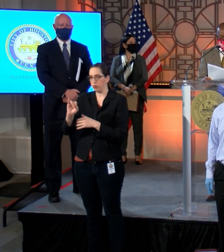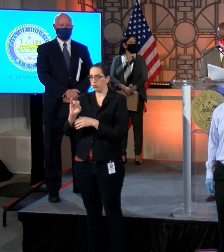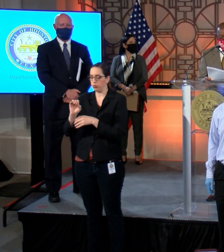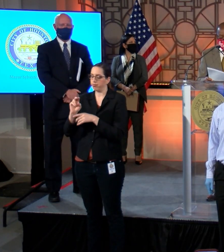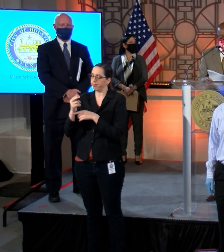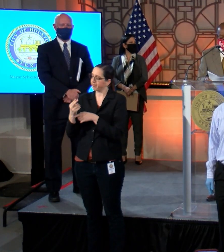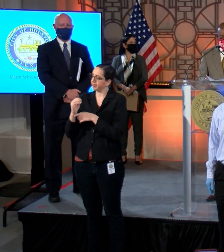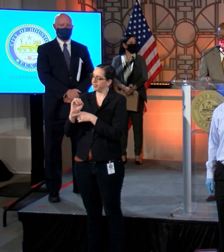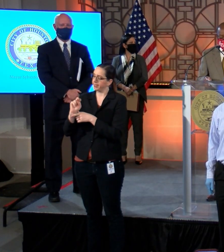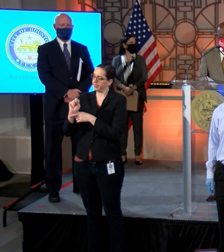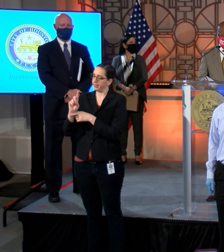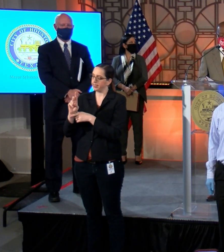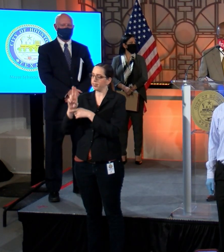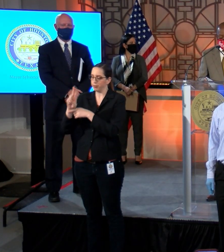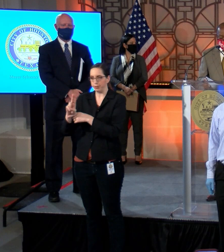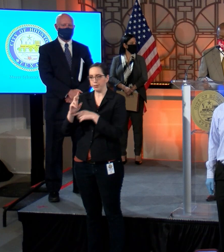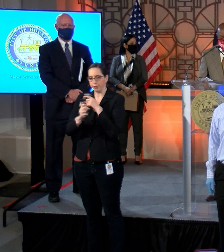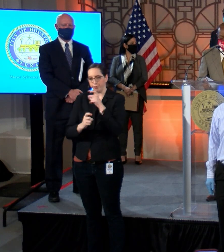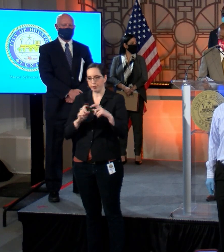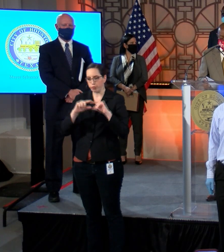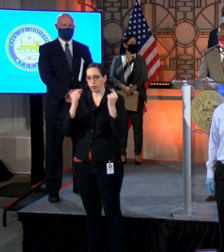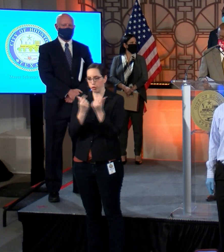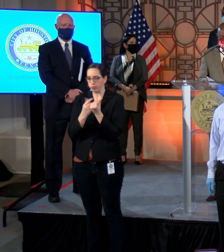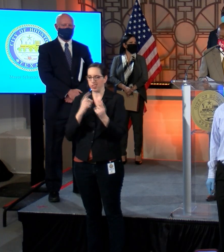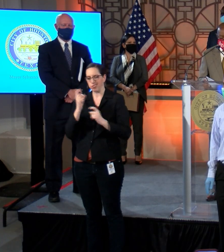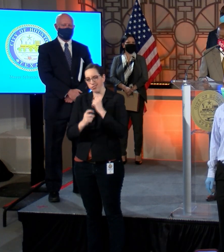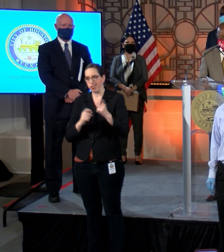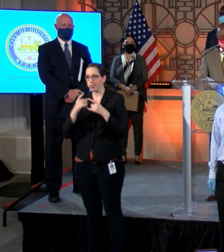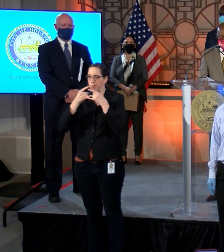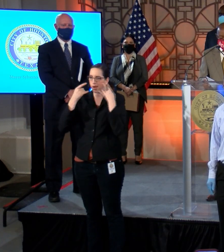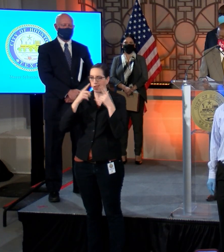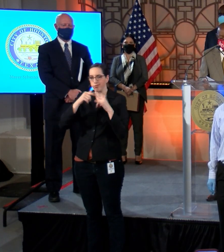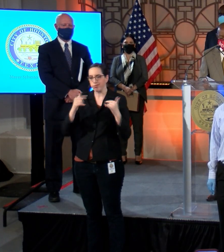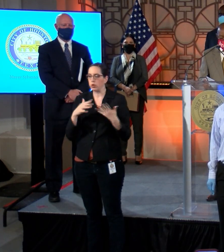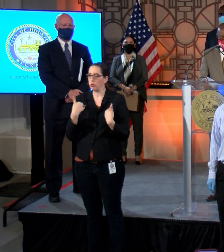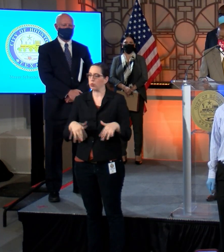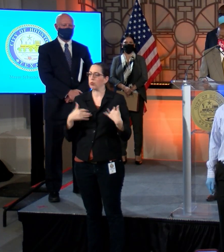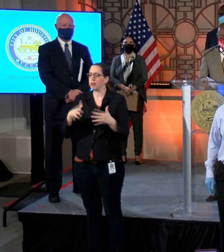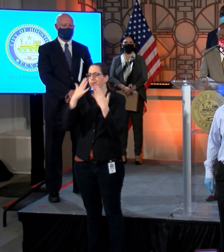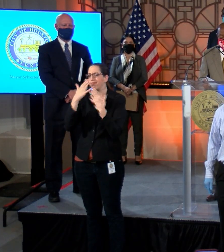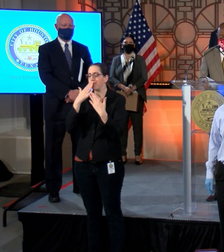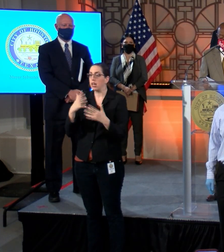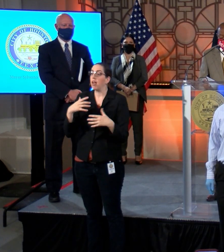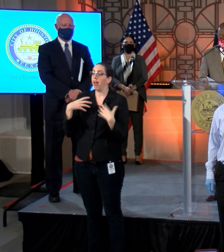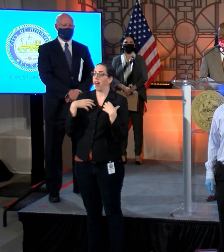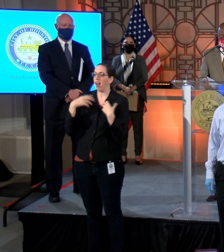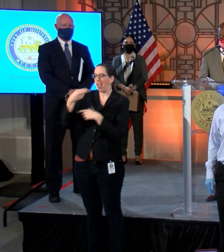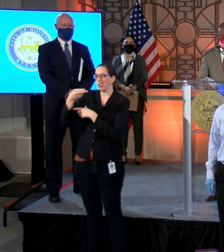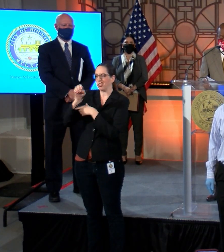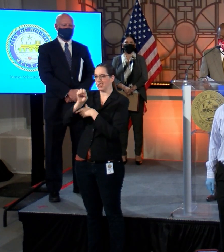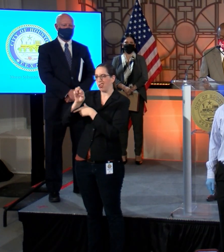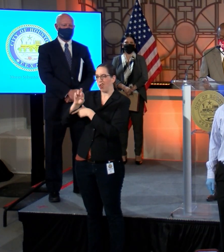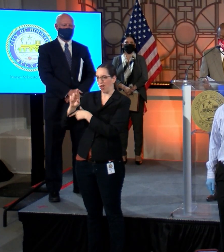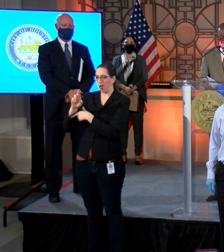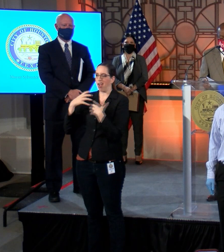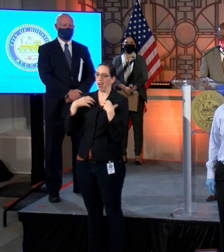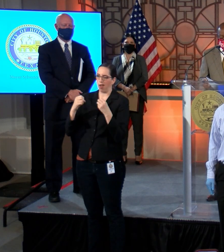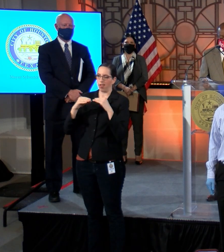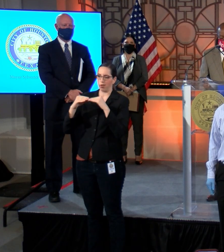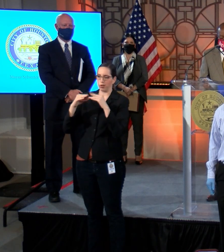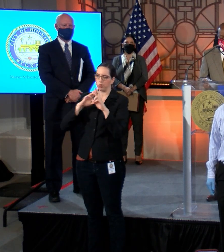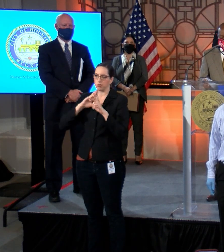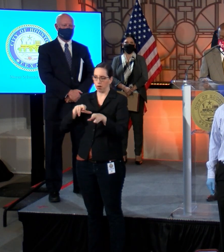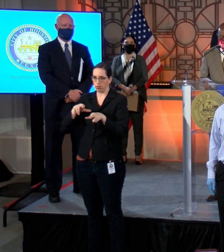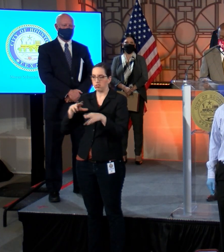their generous contribution of these 20,000 surgical masks. These masks will be used by our Health Equity Response Task Force